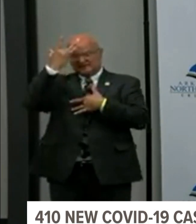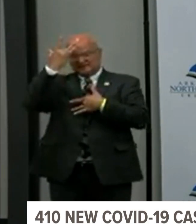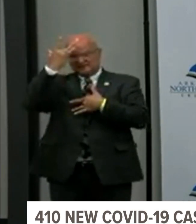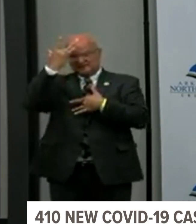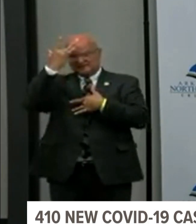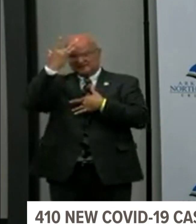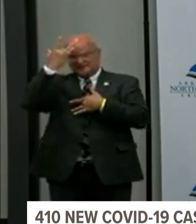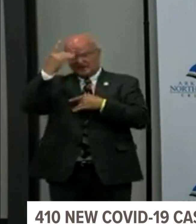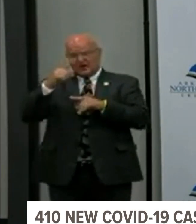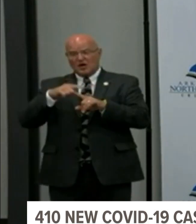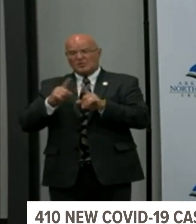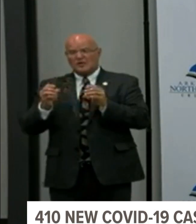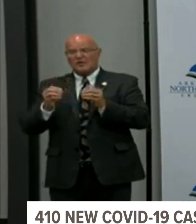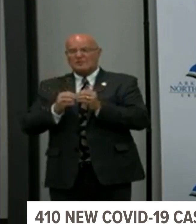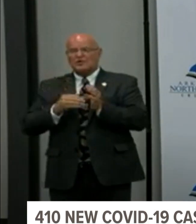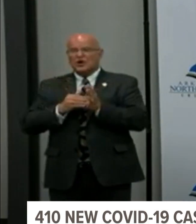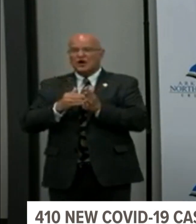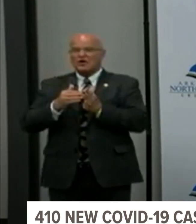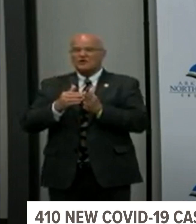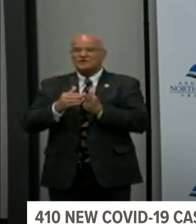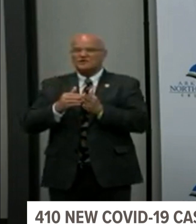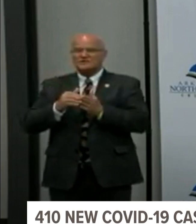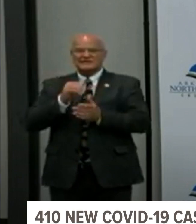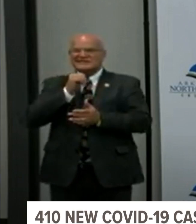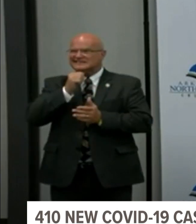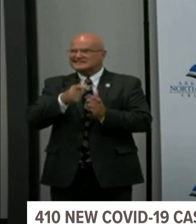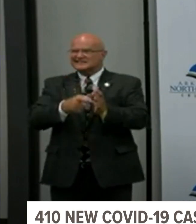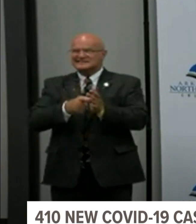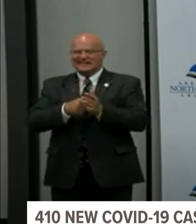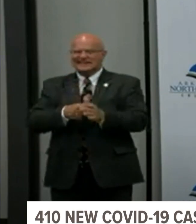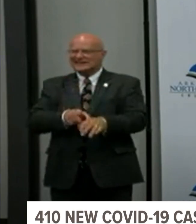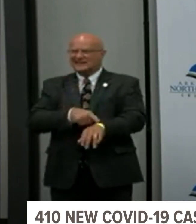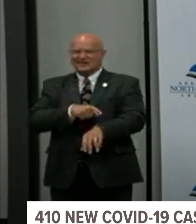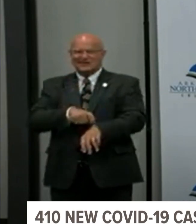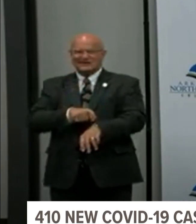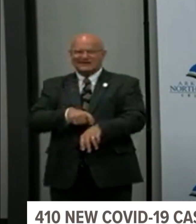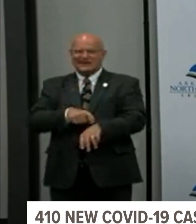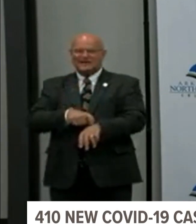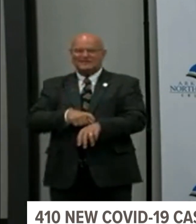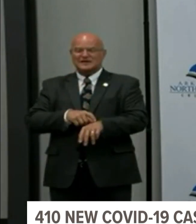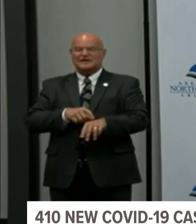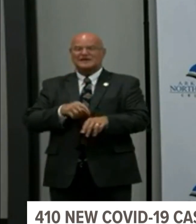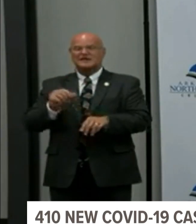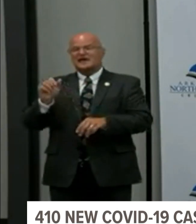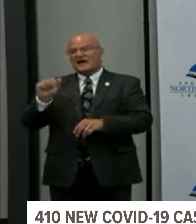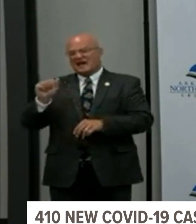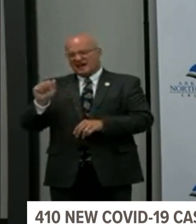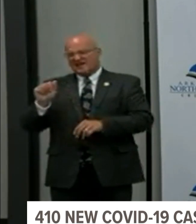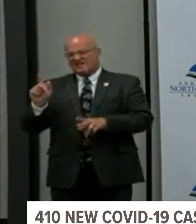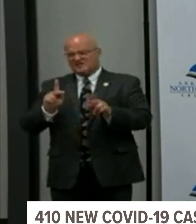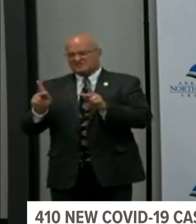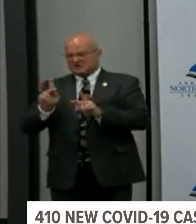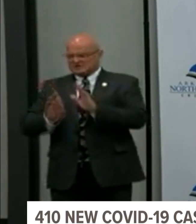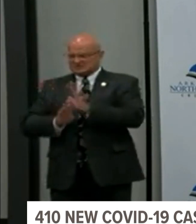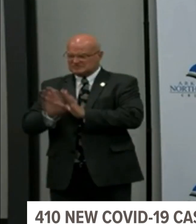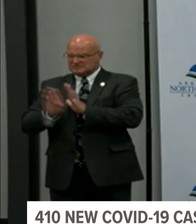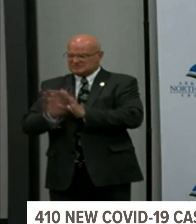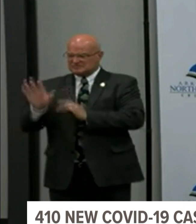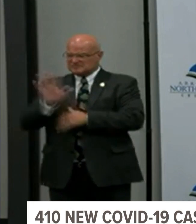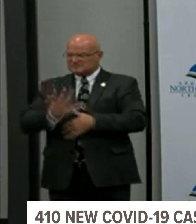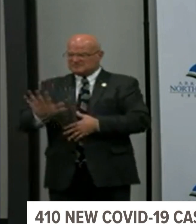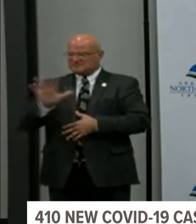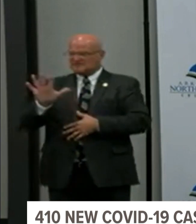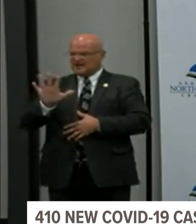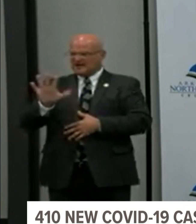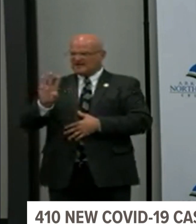virus. But more often, it doesn't take that long. On average, people will develop symptoms in about 5